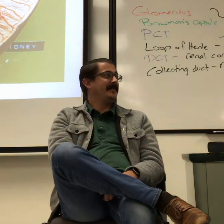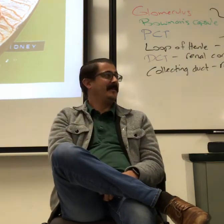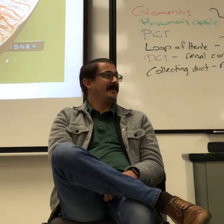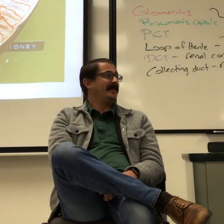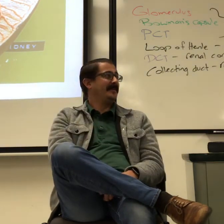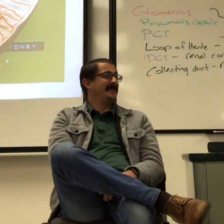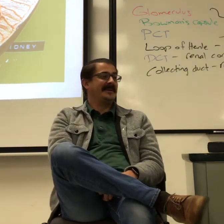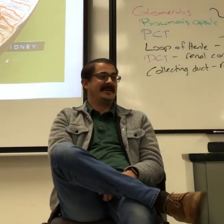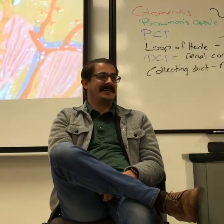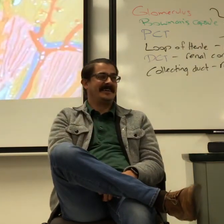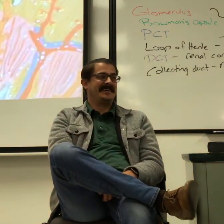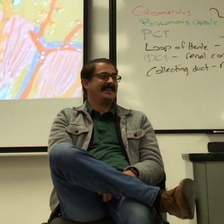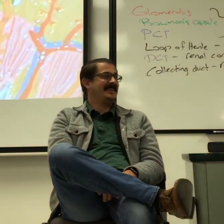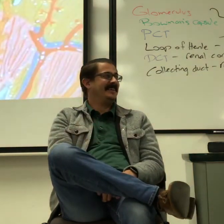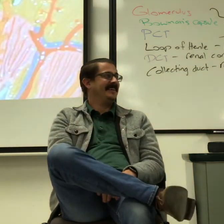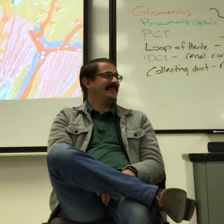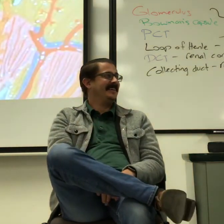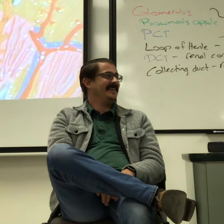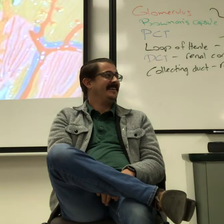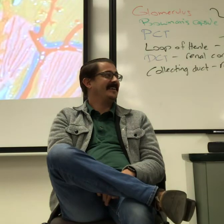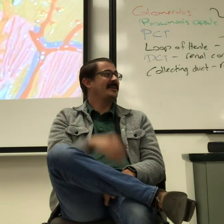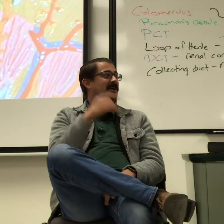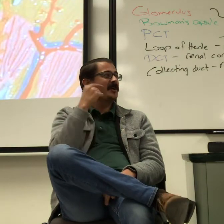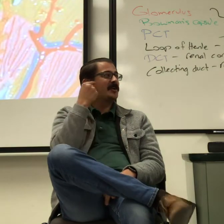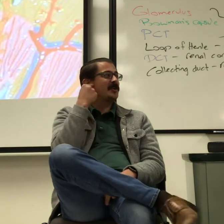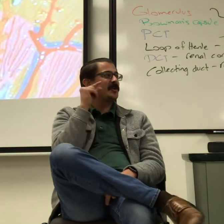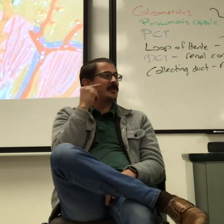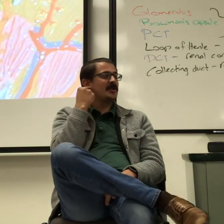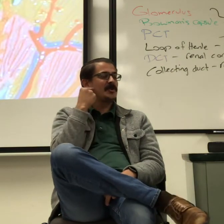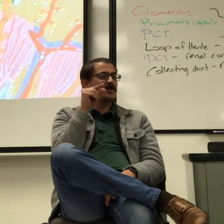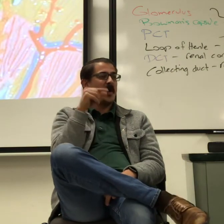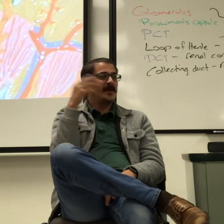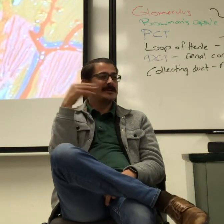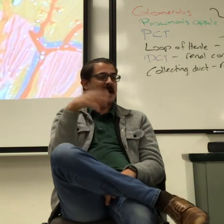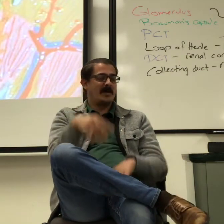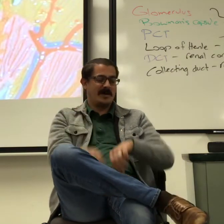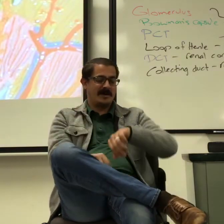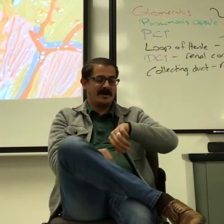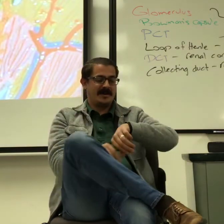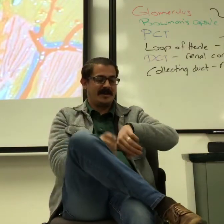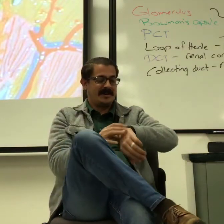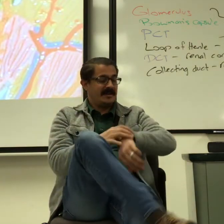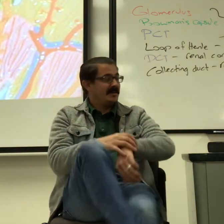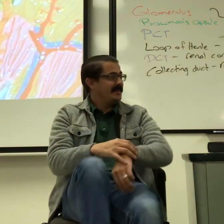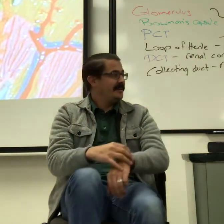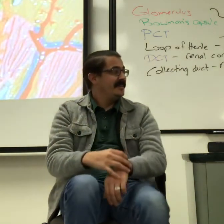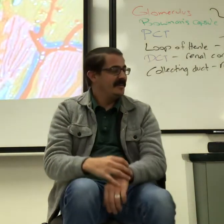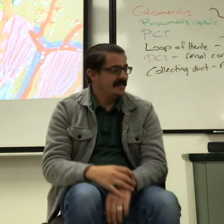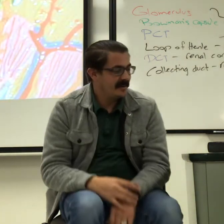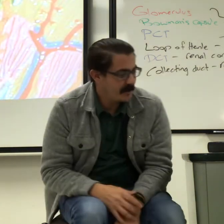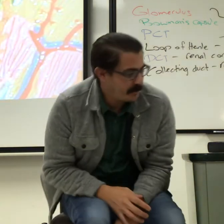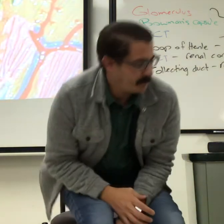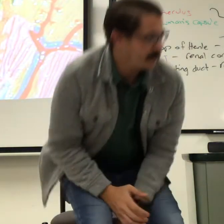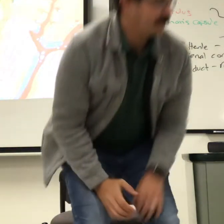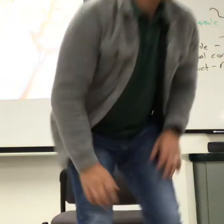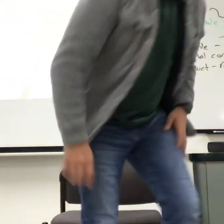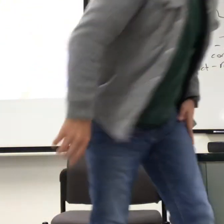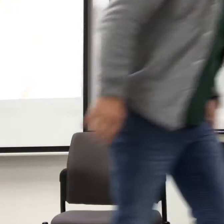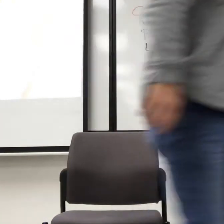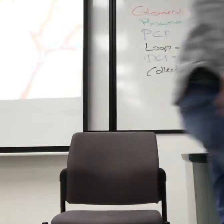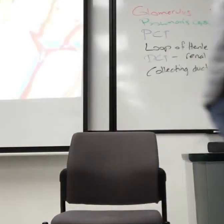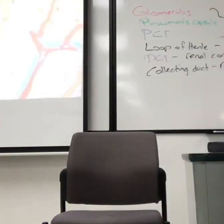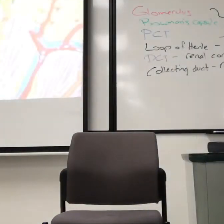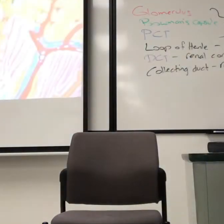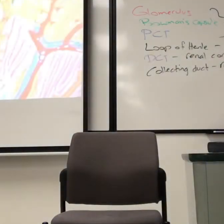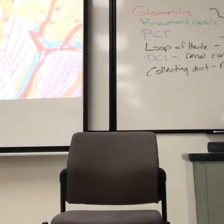Okay, let's look at this kidney. This kidney model, our left kidney, it's a little blurry, but you can make out our arcuate artery